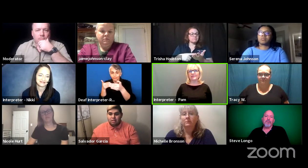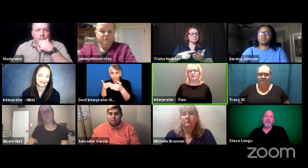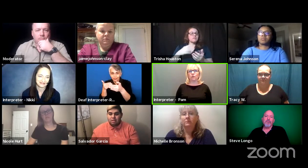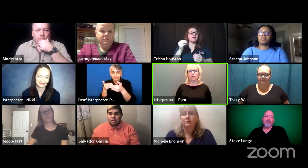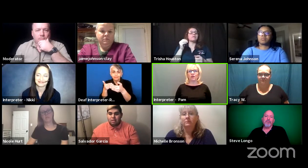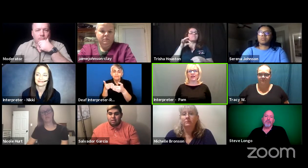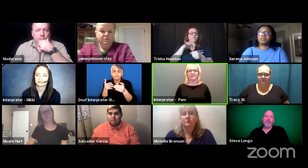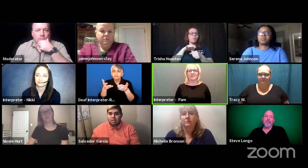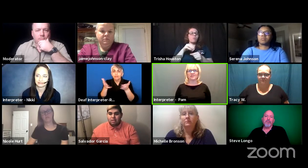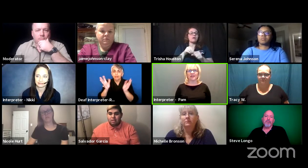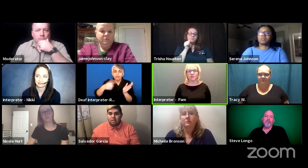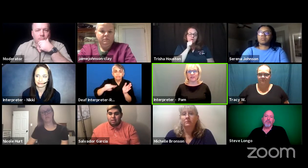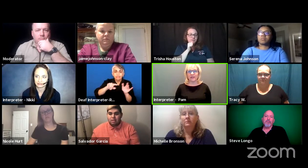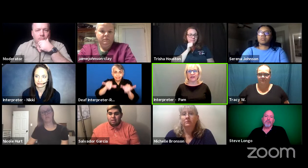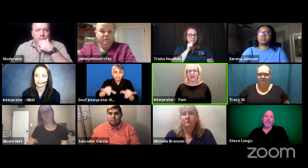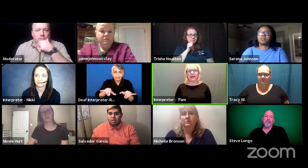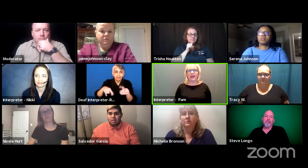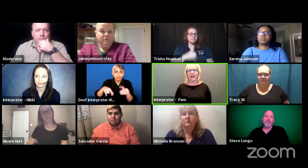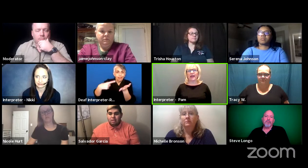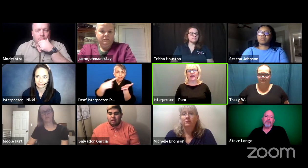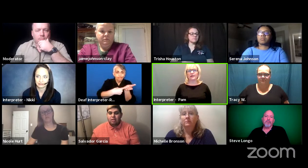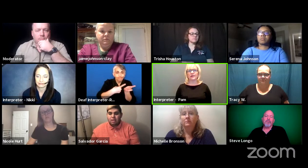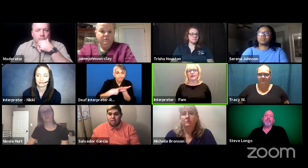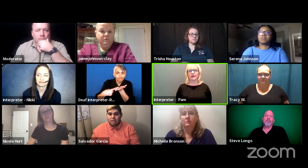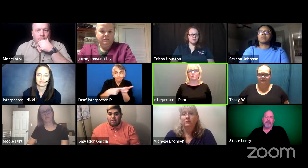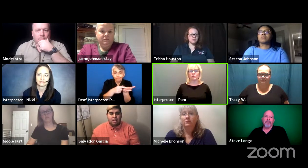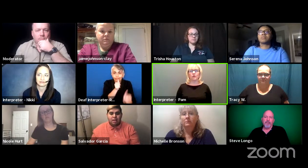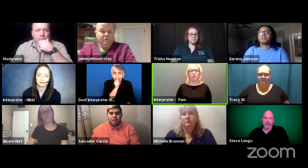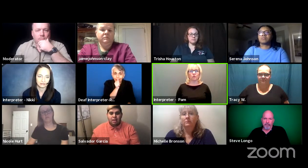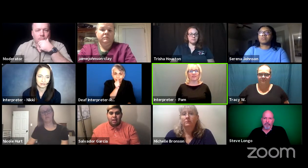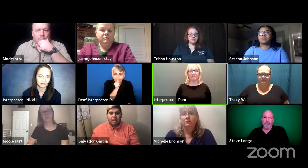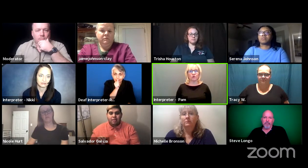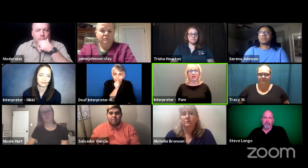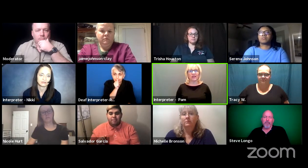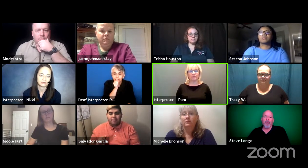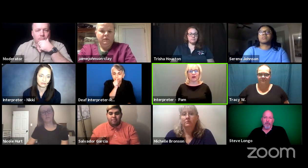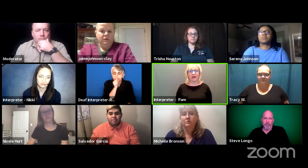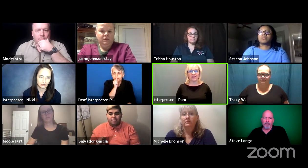And we will have discussion and move forward with a vote in private.